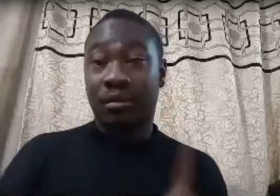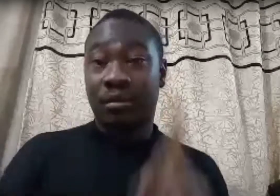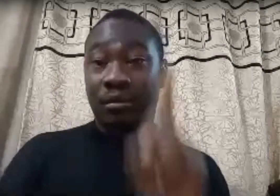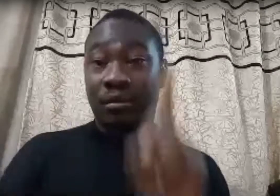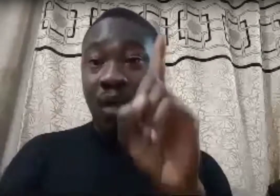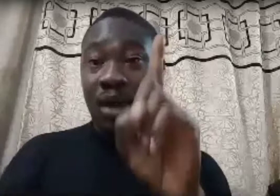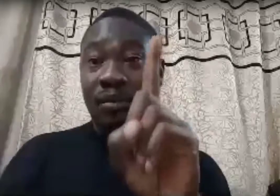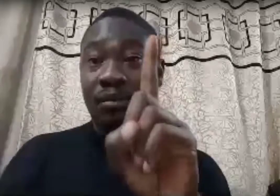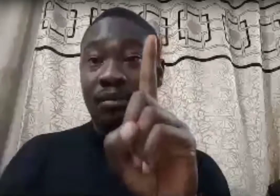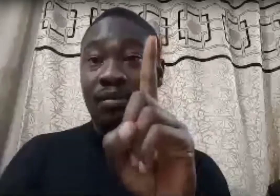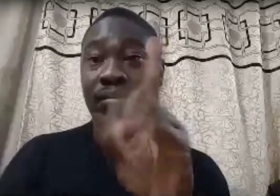1,000.